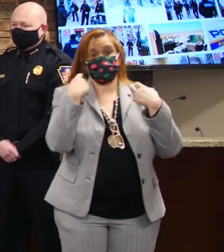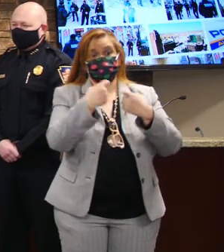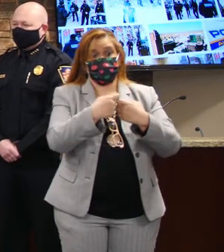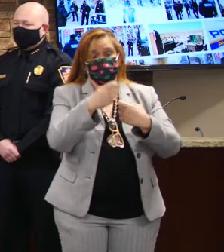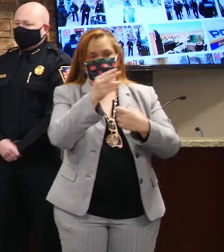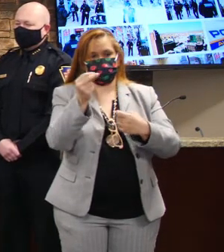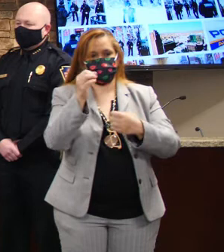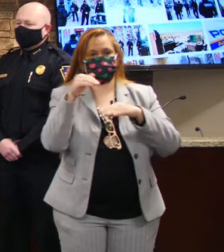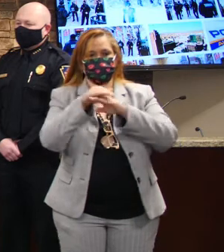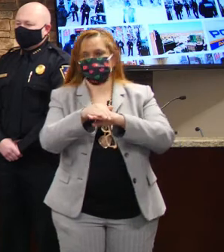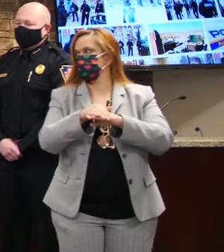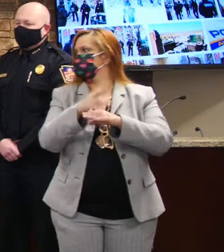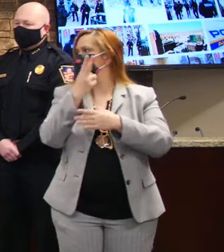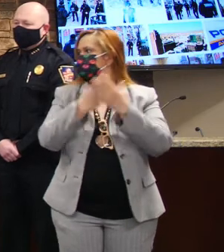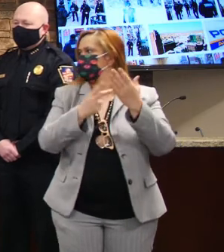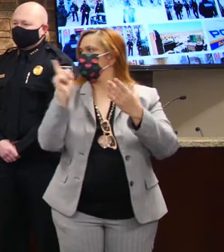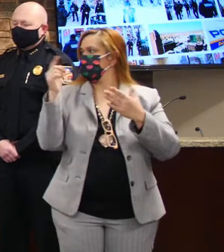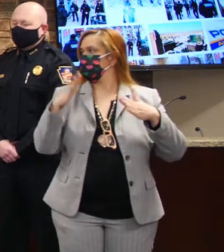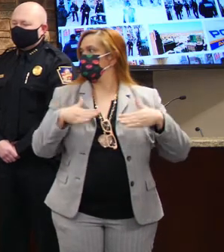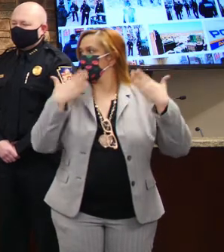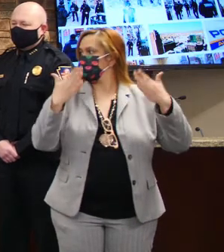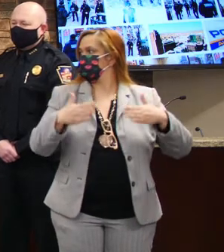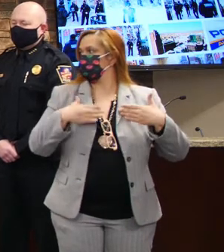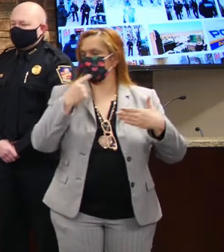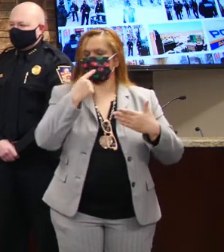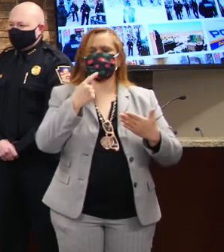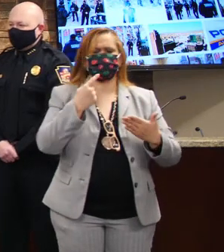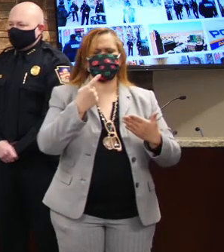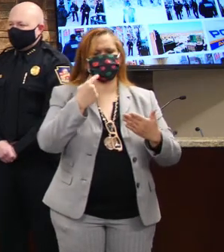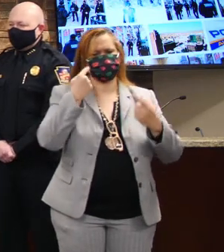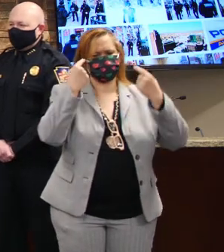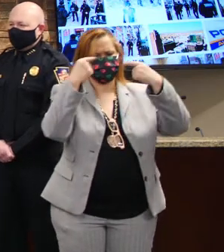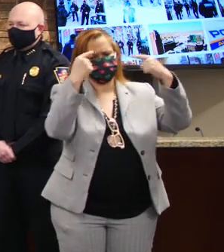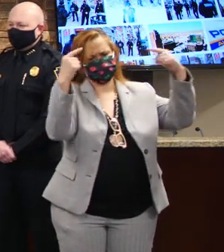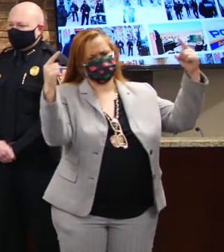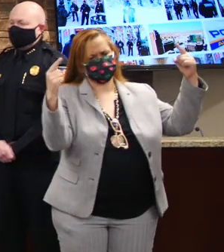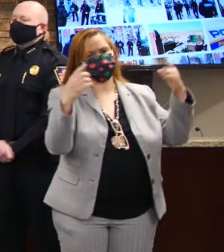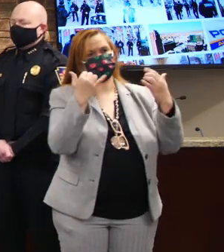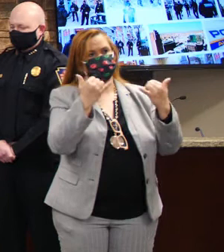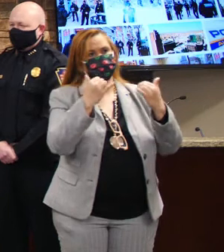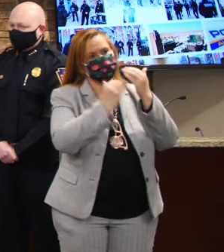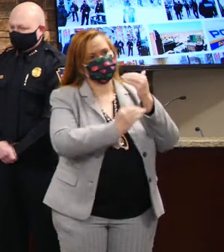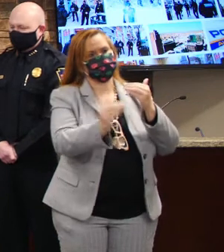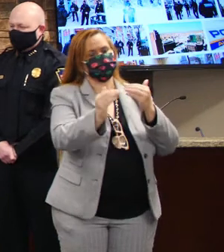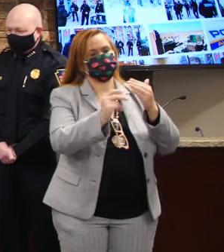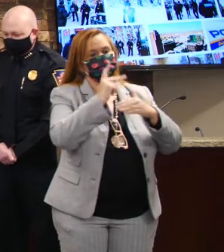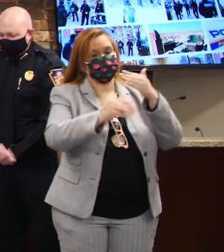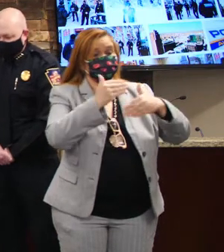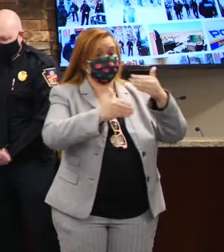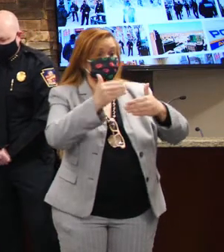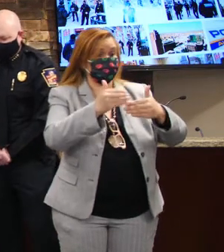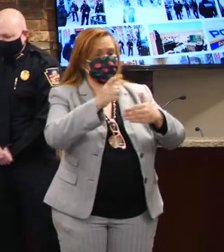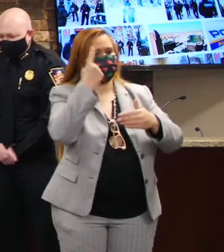build that bridge. And I think this is the important piece right there, where now let's show those that don't trust, right? Let's start